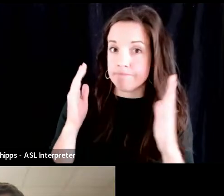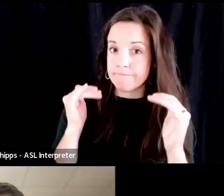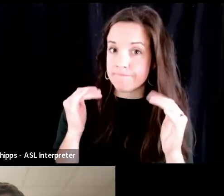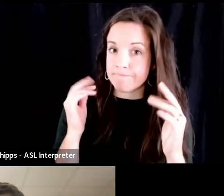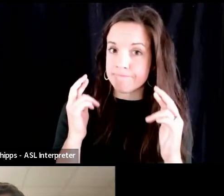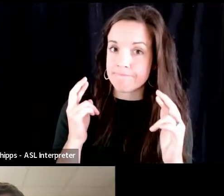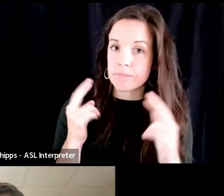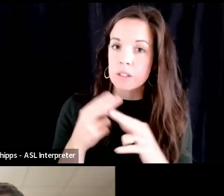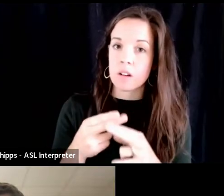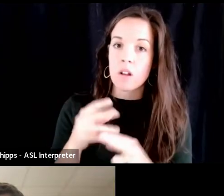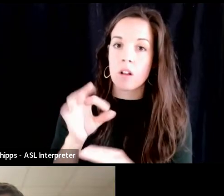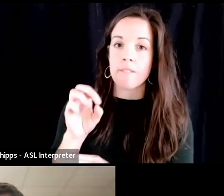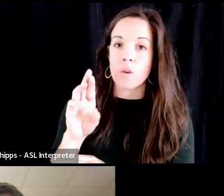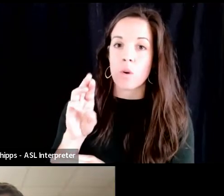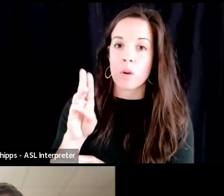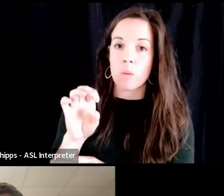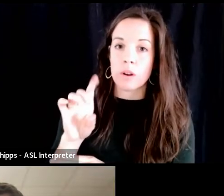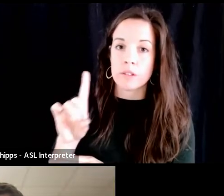called forward